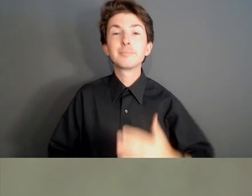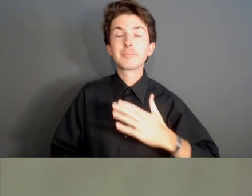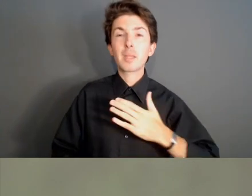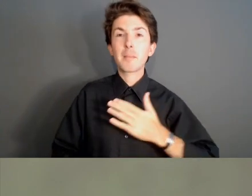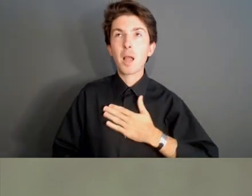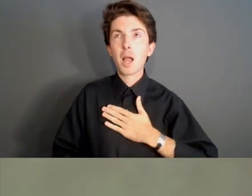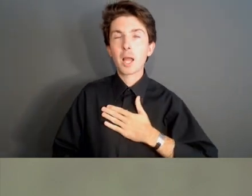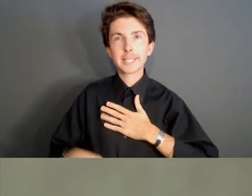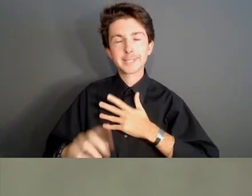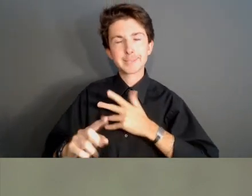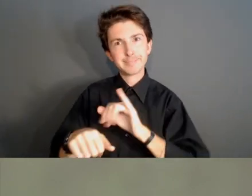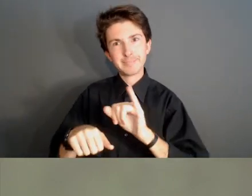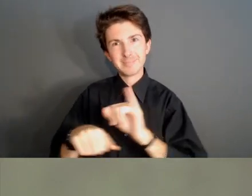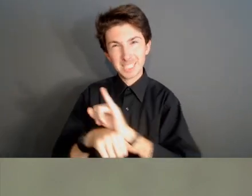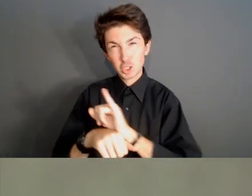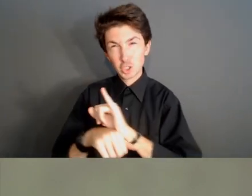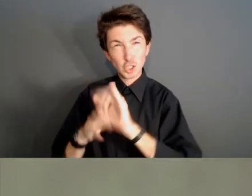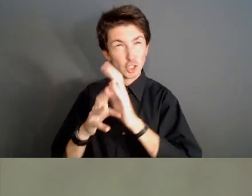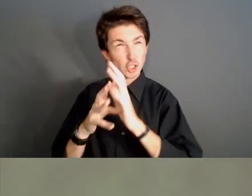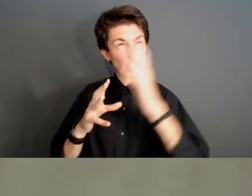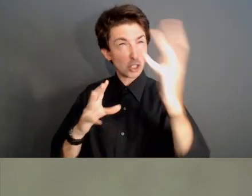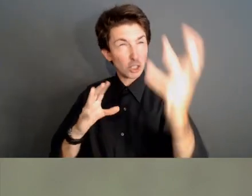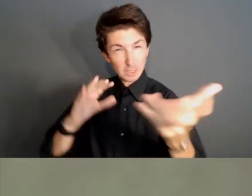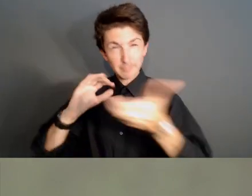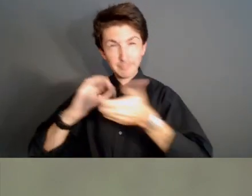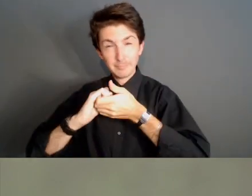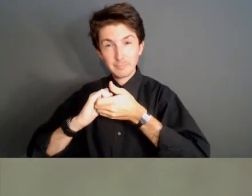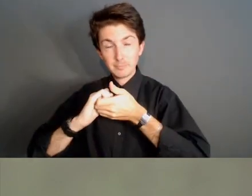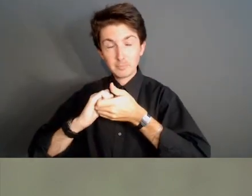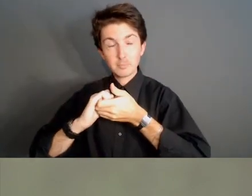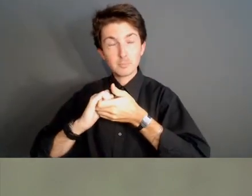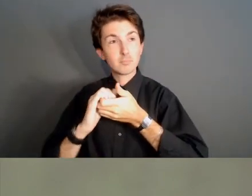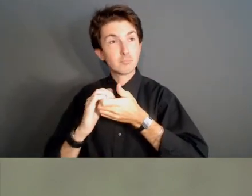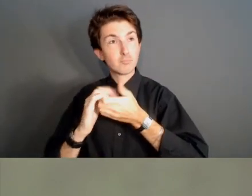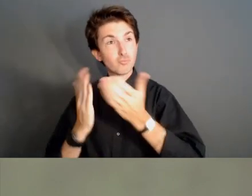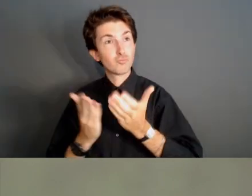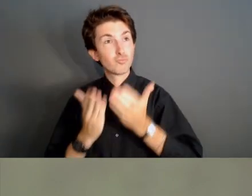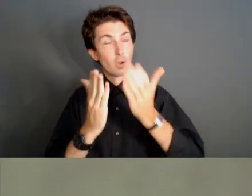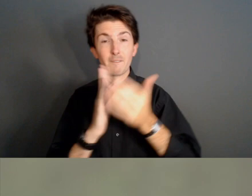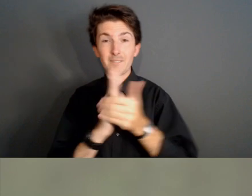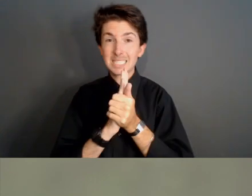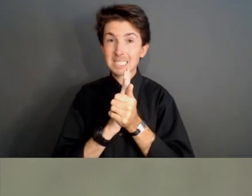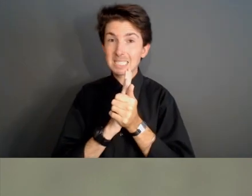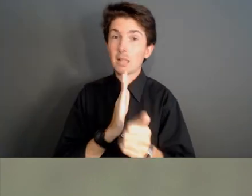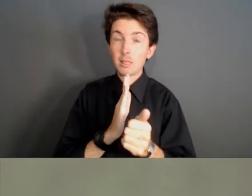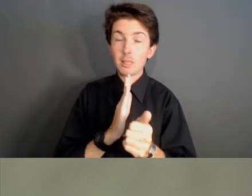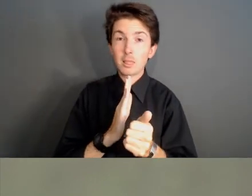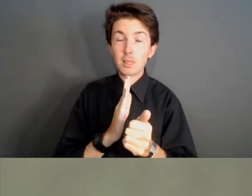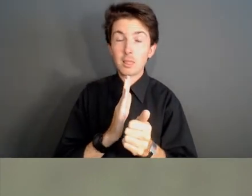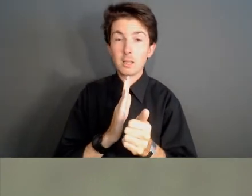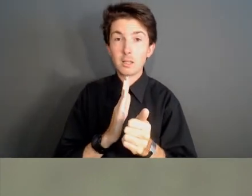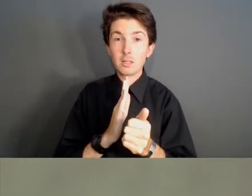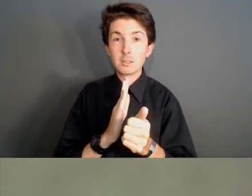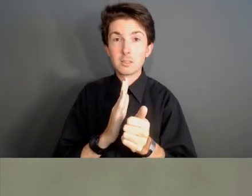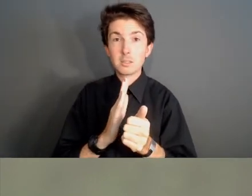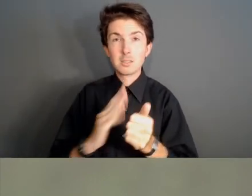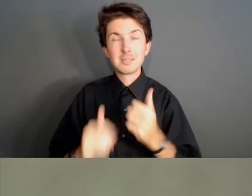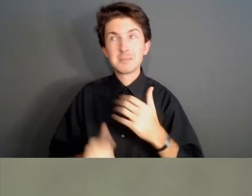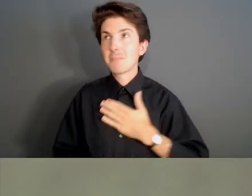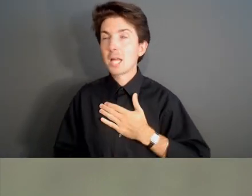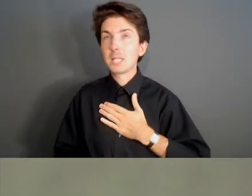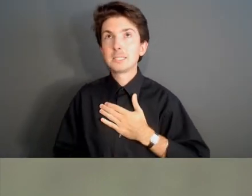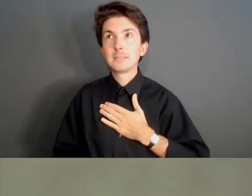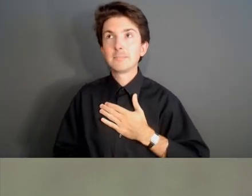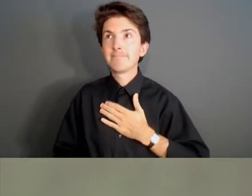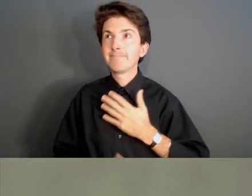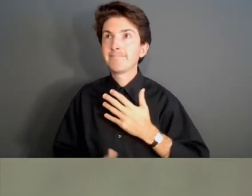externship to offer my skills. I'm offering